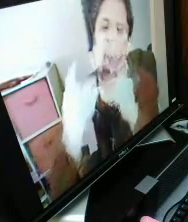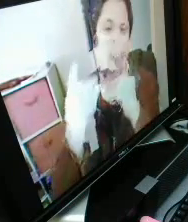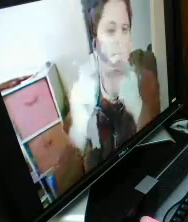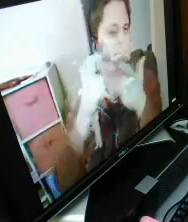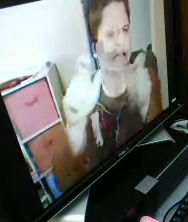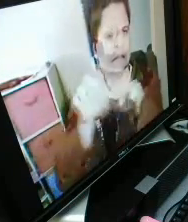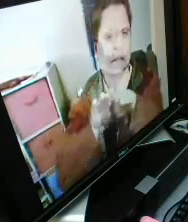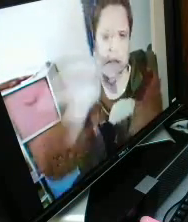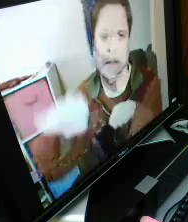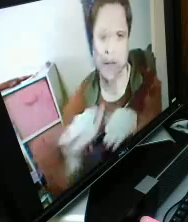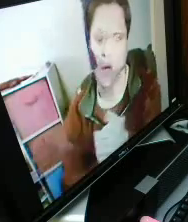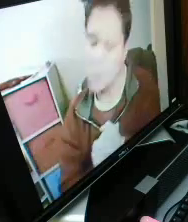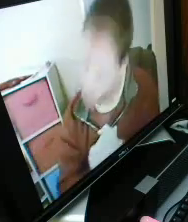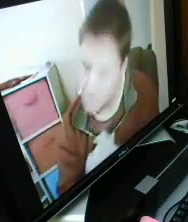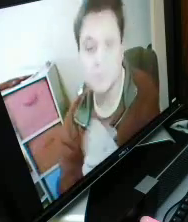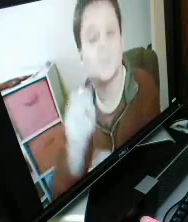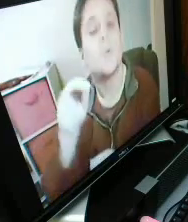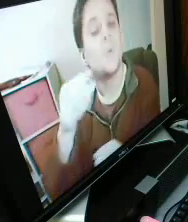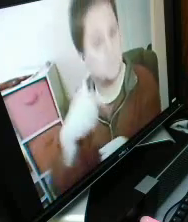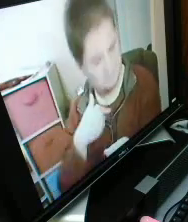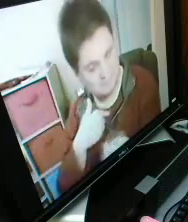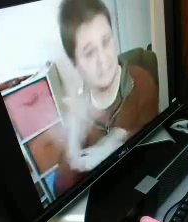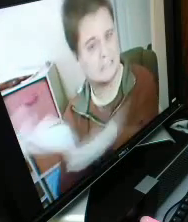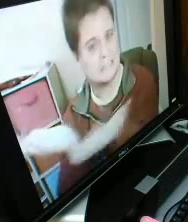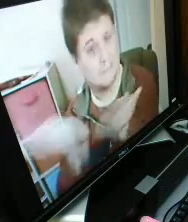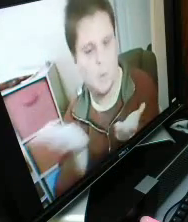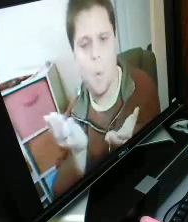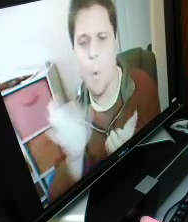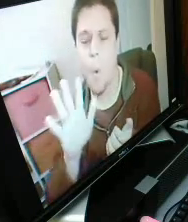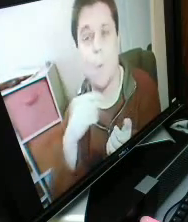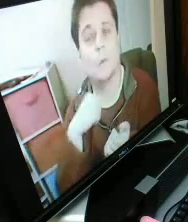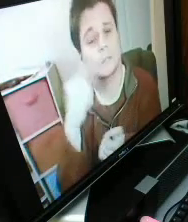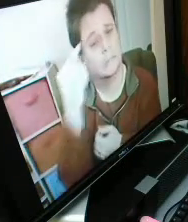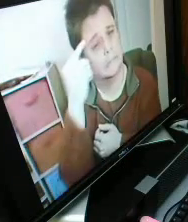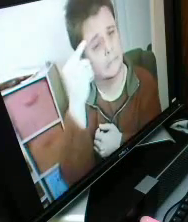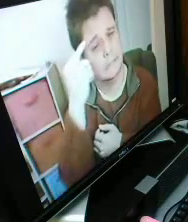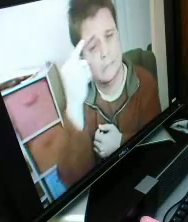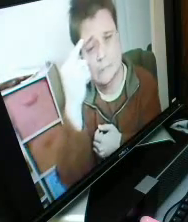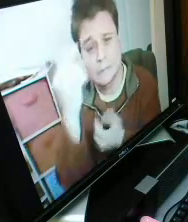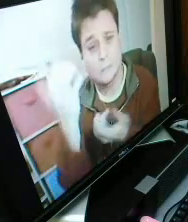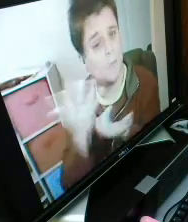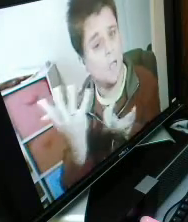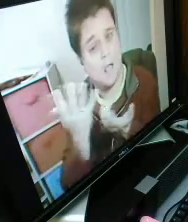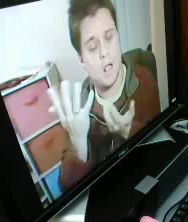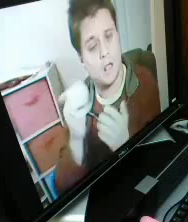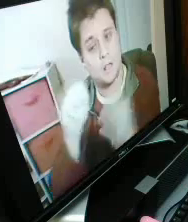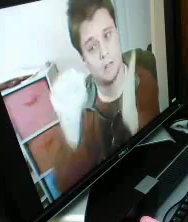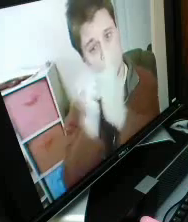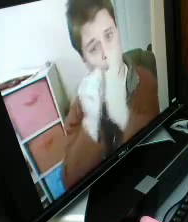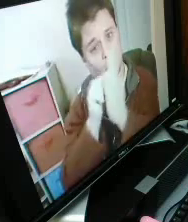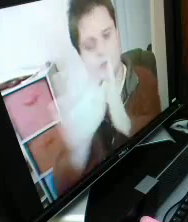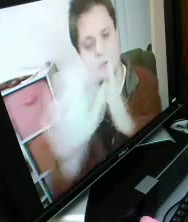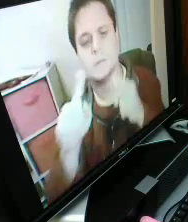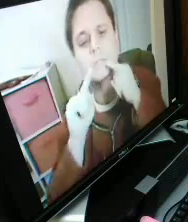So I felt like it was a big step for me. I was able to convince them that I could do the job.